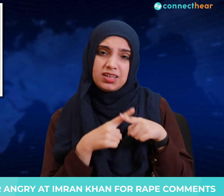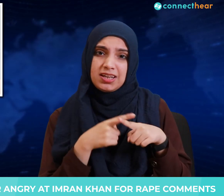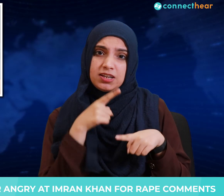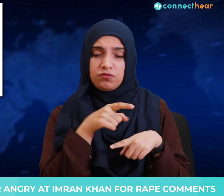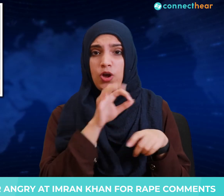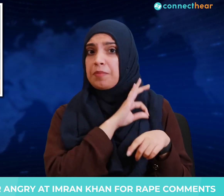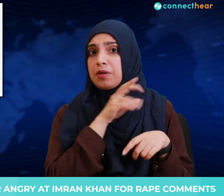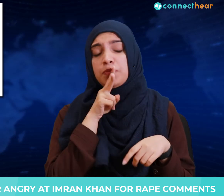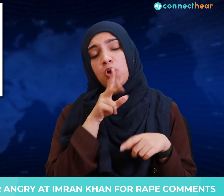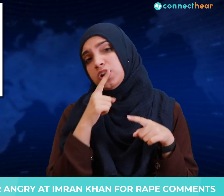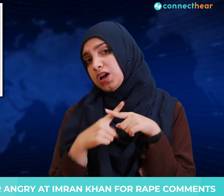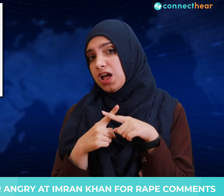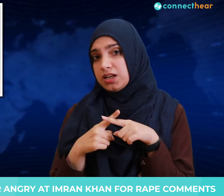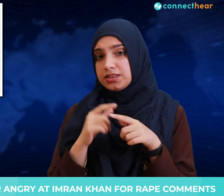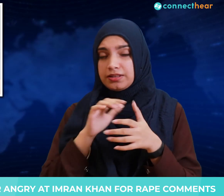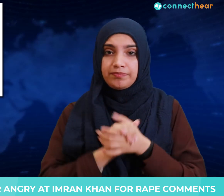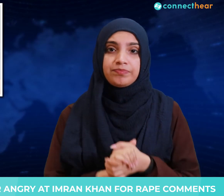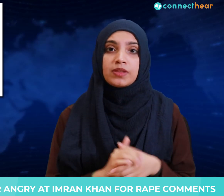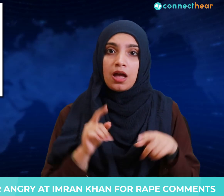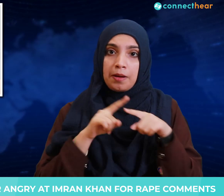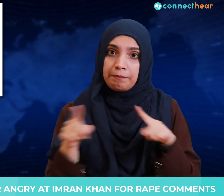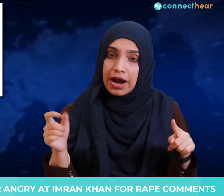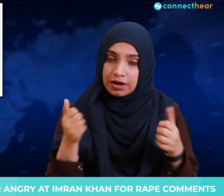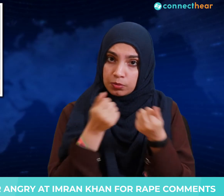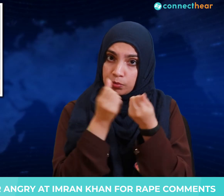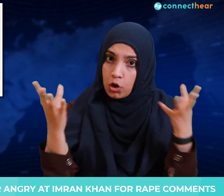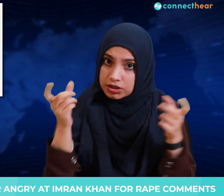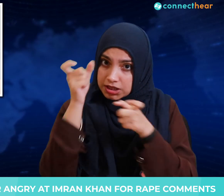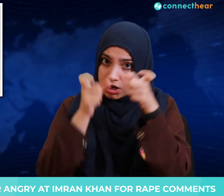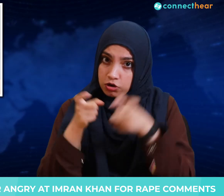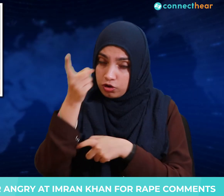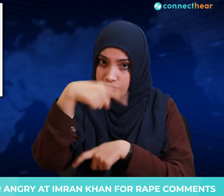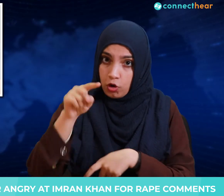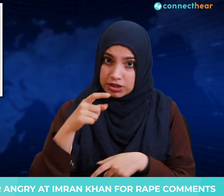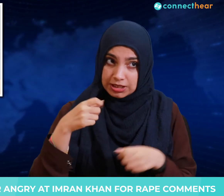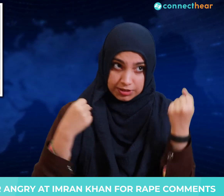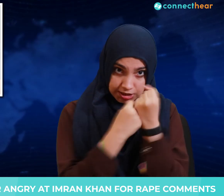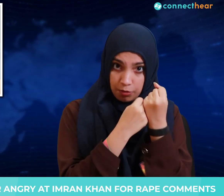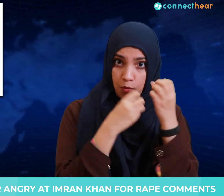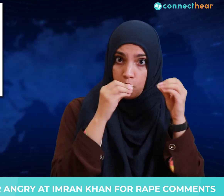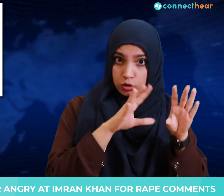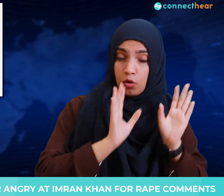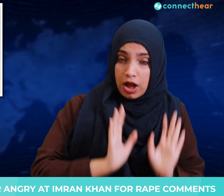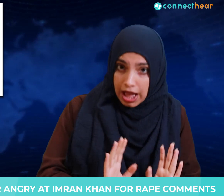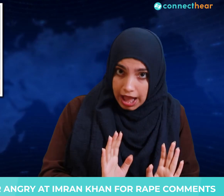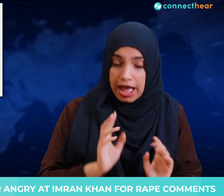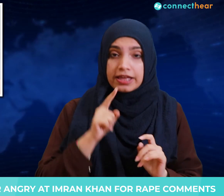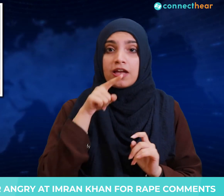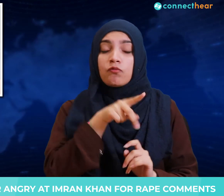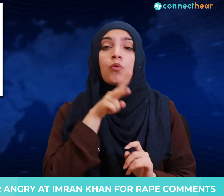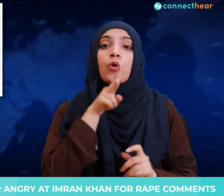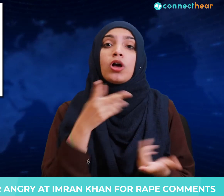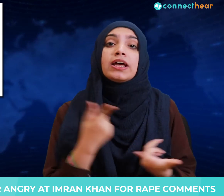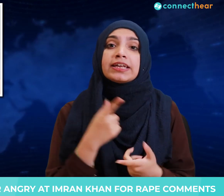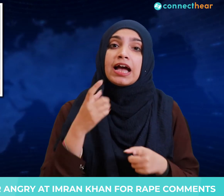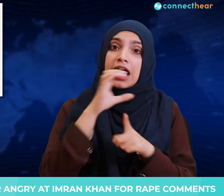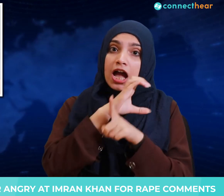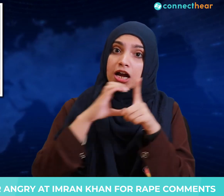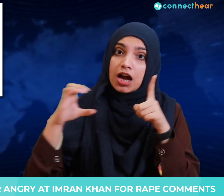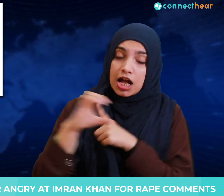Others, however, feel Khan blamed the society we live in and not its women, and are therefore in agreement with what he